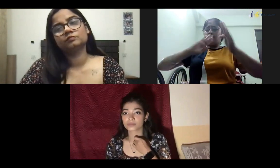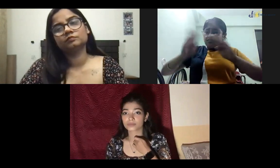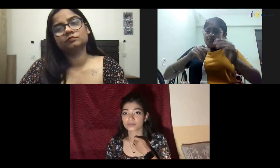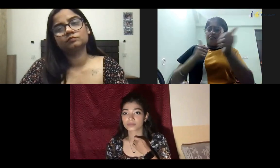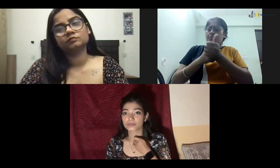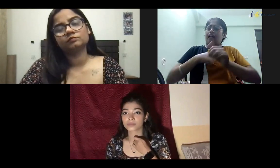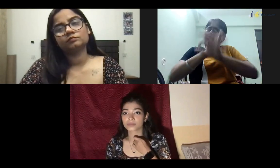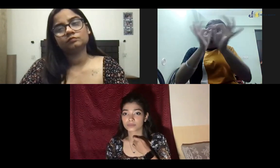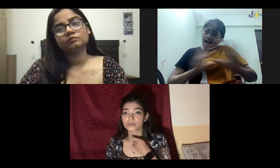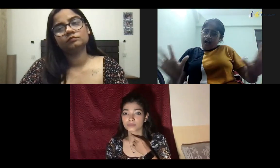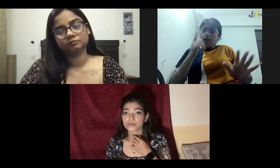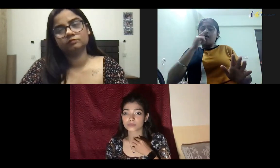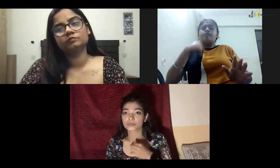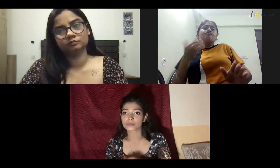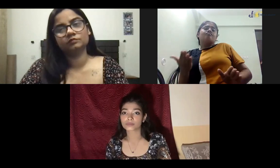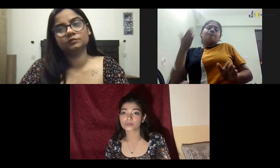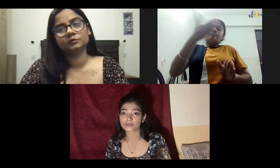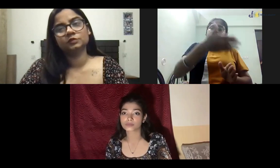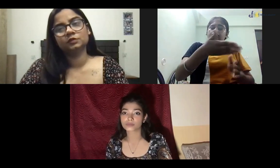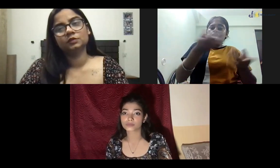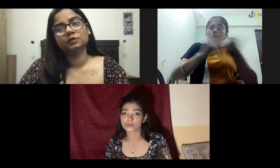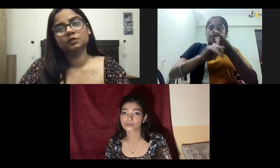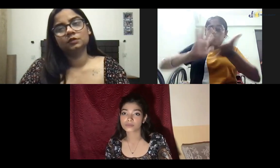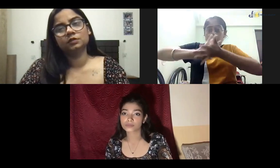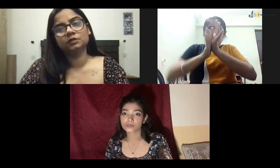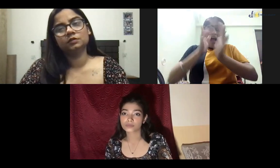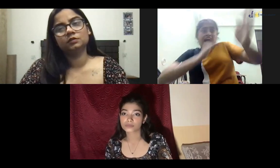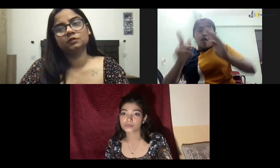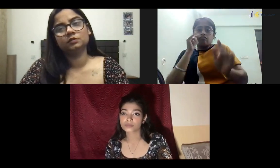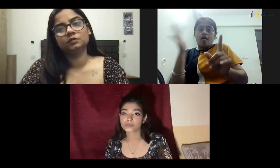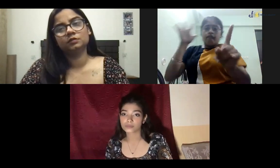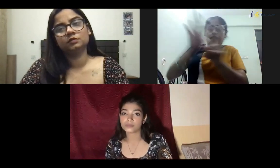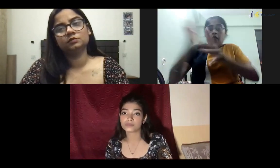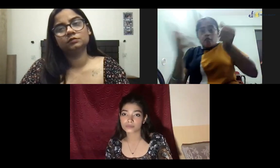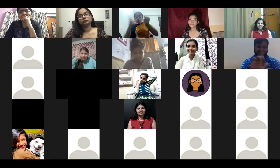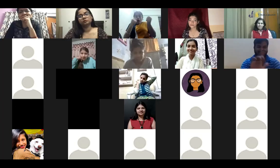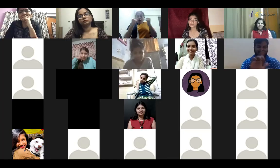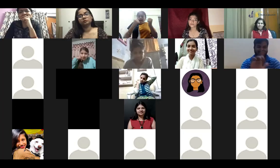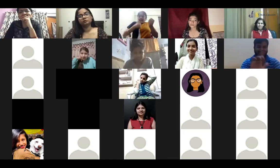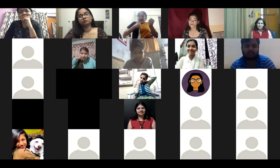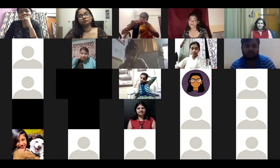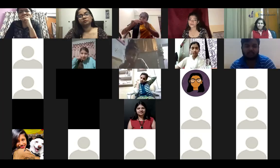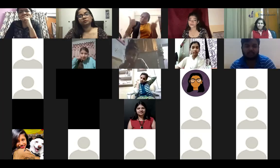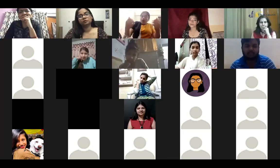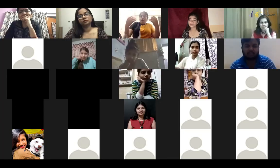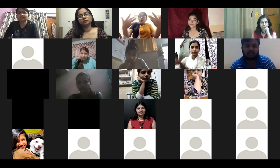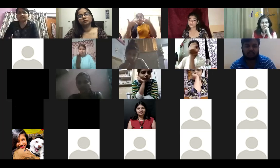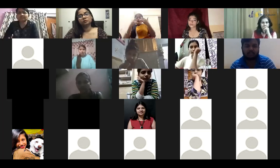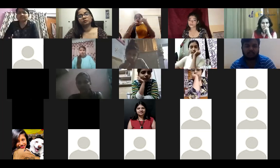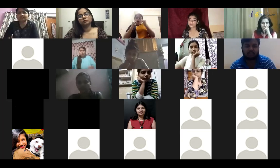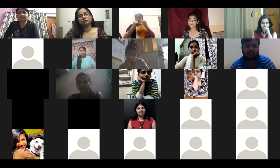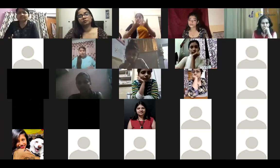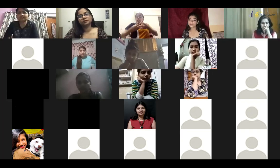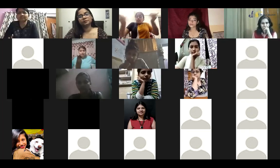So, woman being brave, and if the man being slapped by a woman, and after that, that person might have